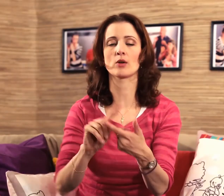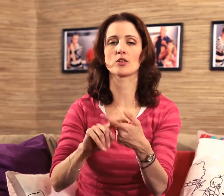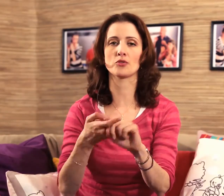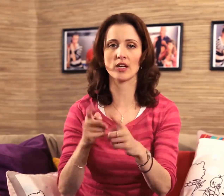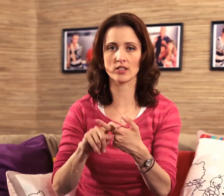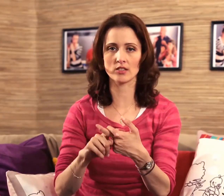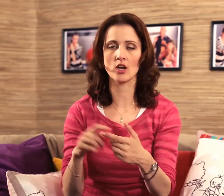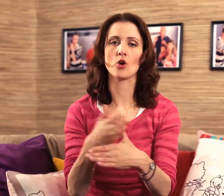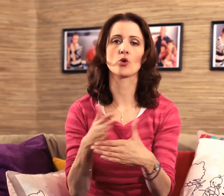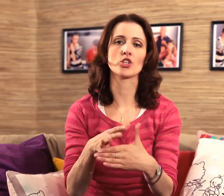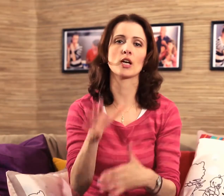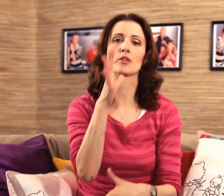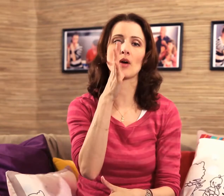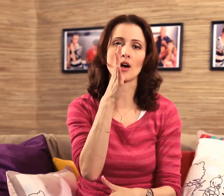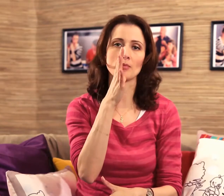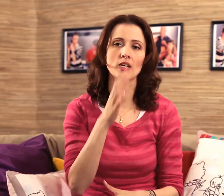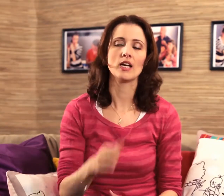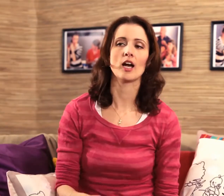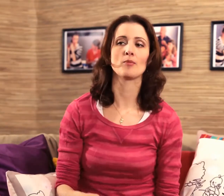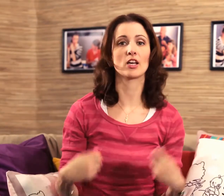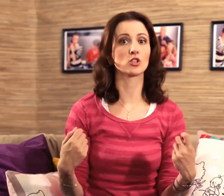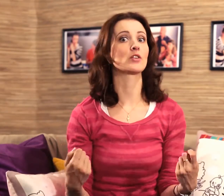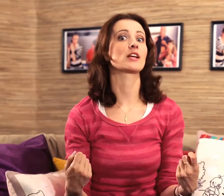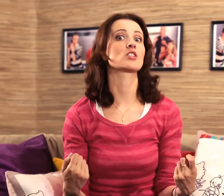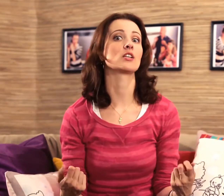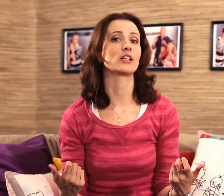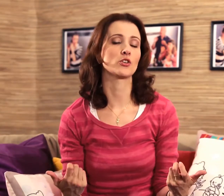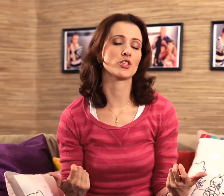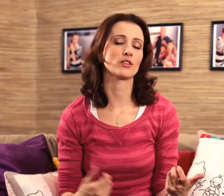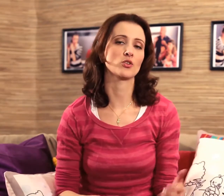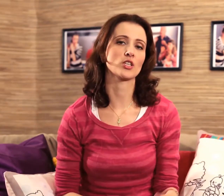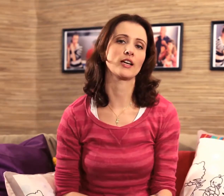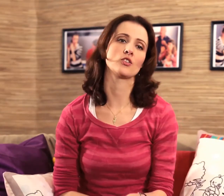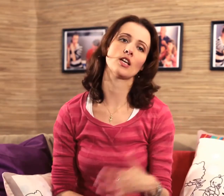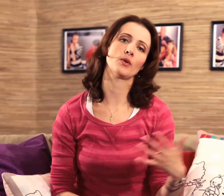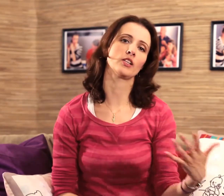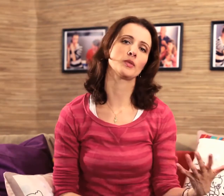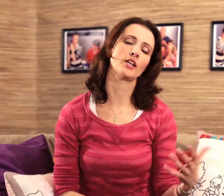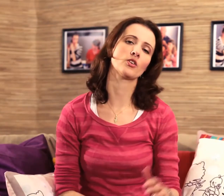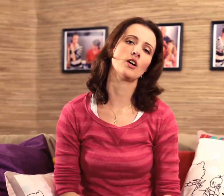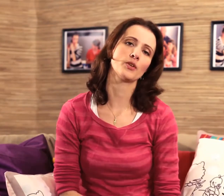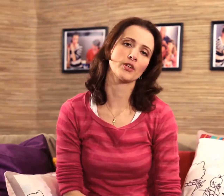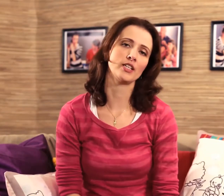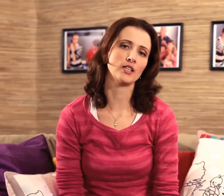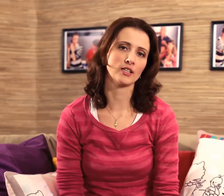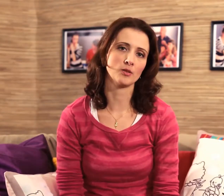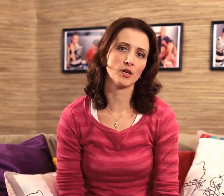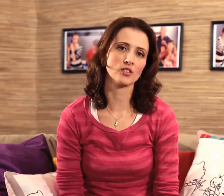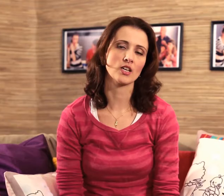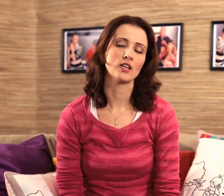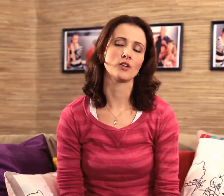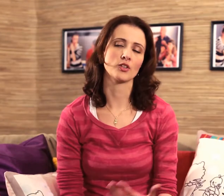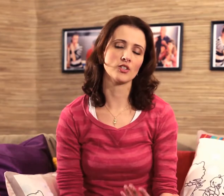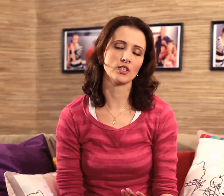with a friend or share with mom, they can learn that skill and understand those signs. That way, a little bit later on, when they're 18, 19 months, if there is an issue,